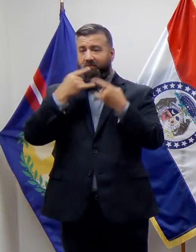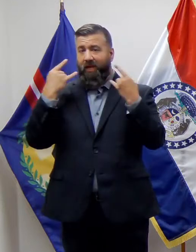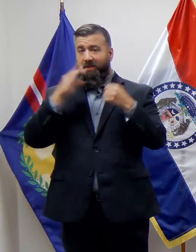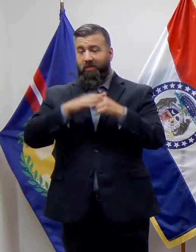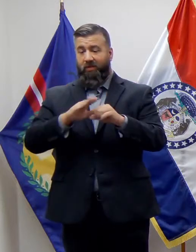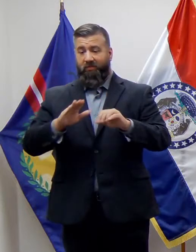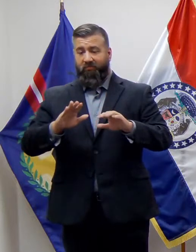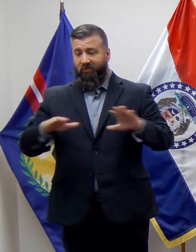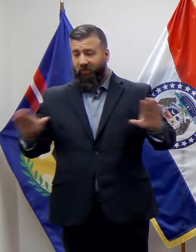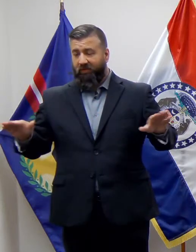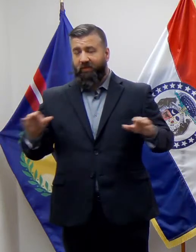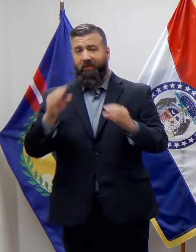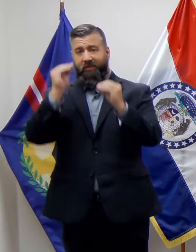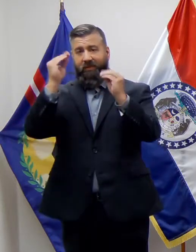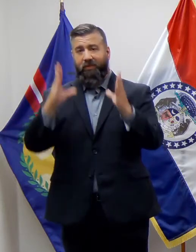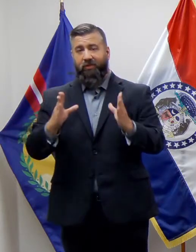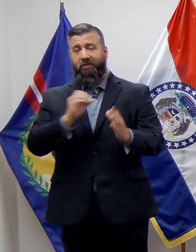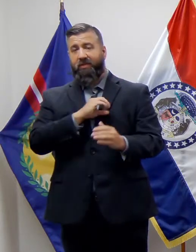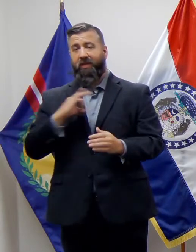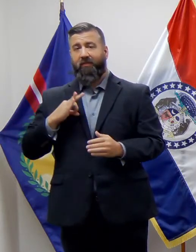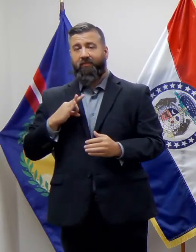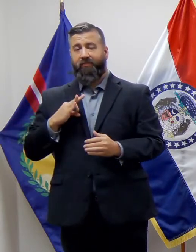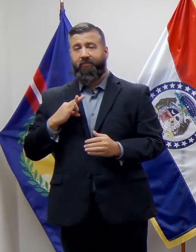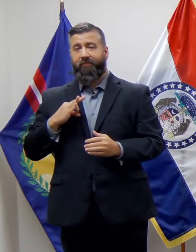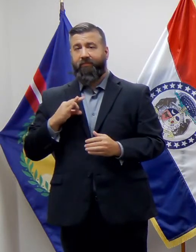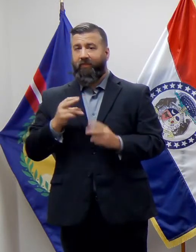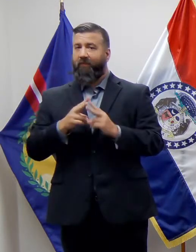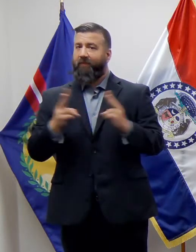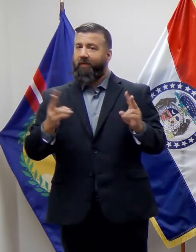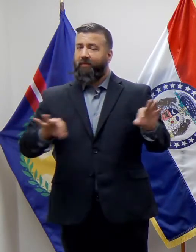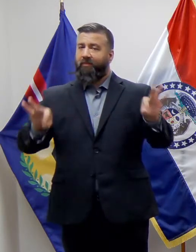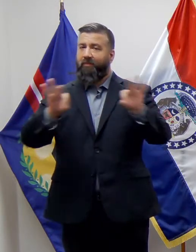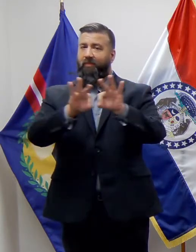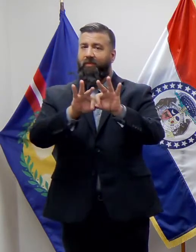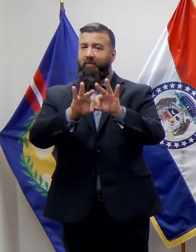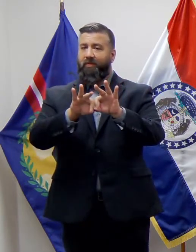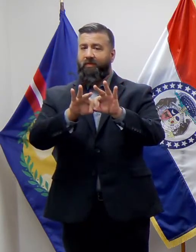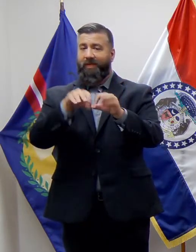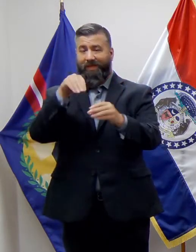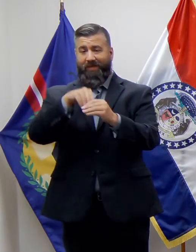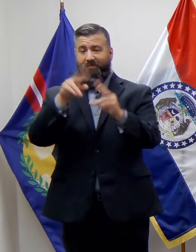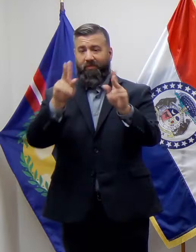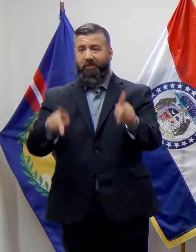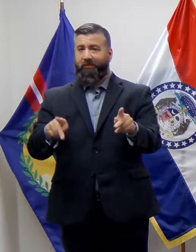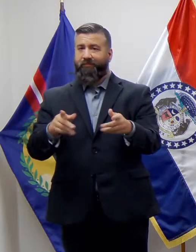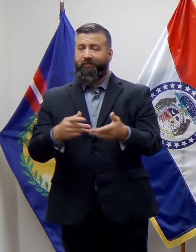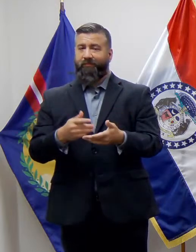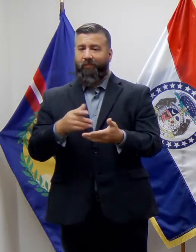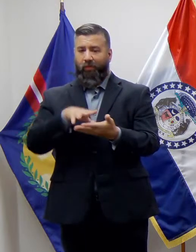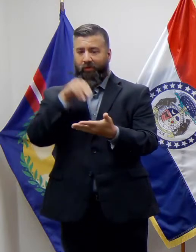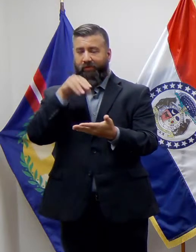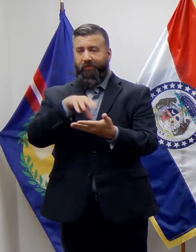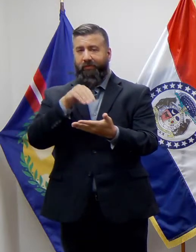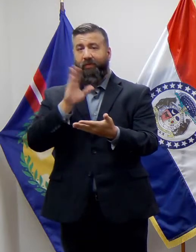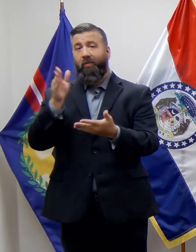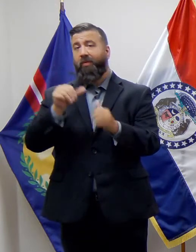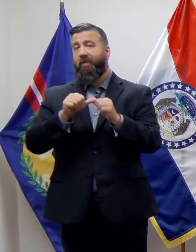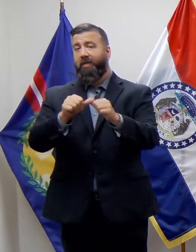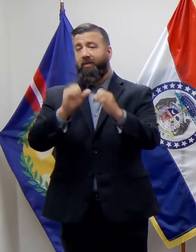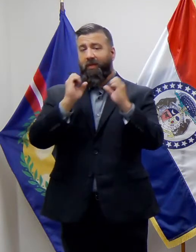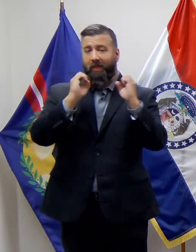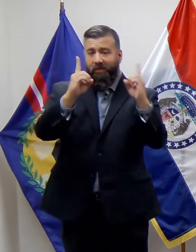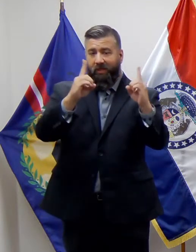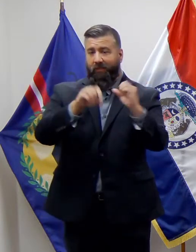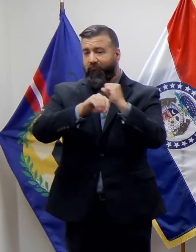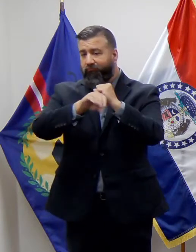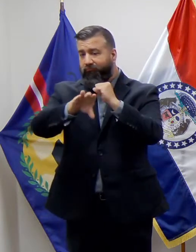kids and teachers and visitors to school is very important in that in-person learning piece. So we're going to continue to educate